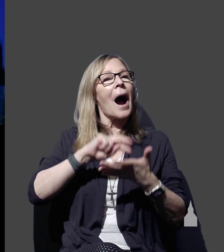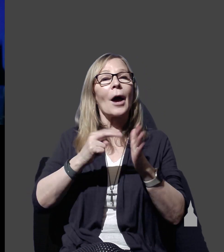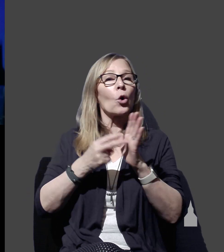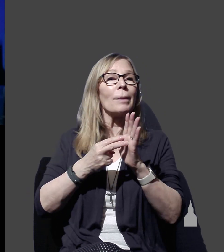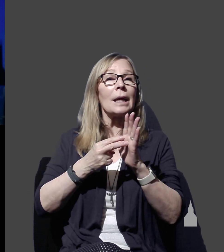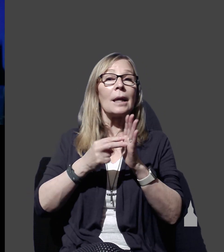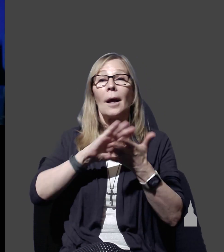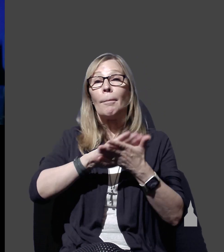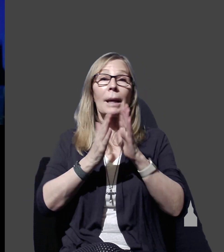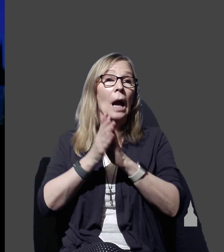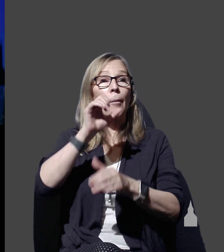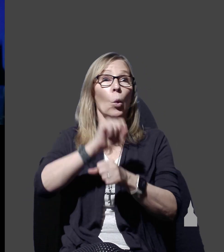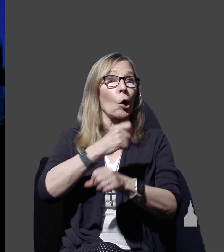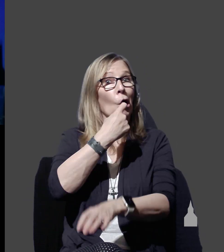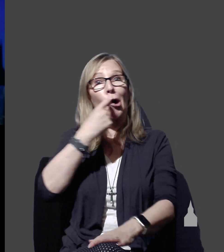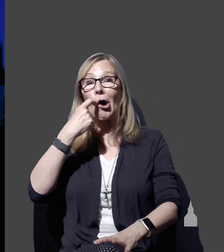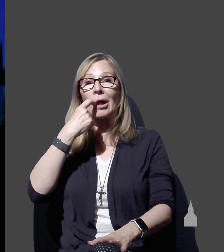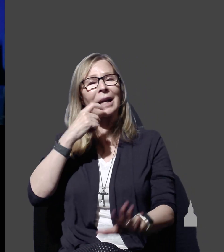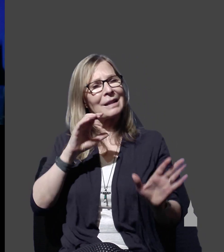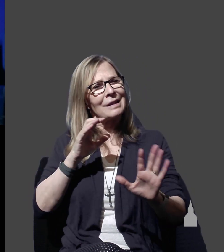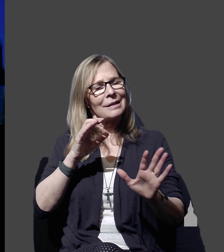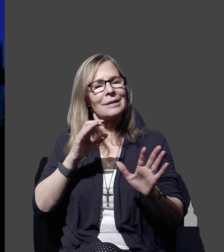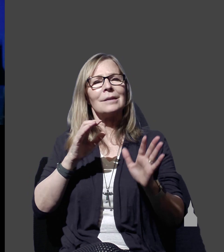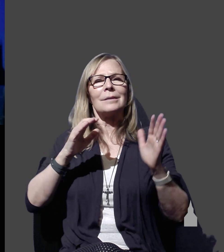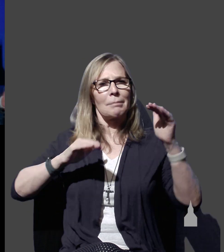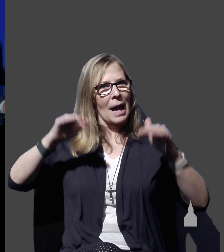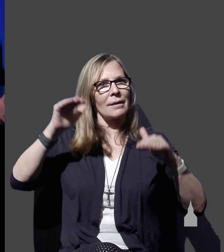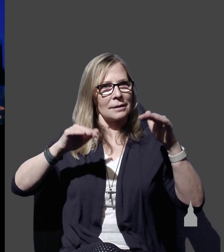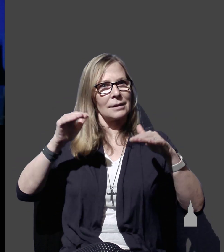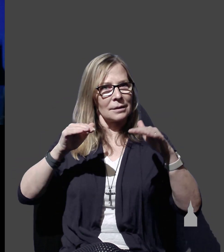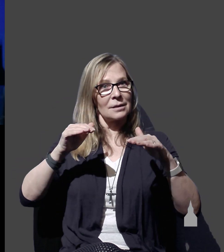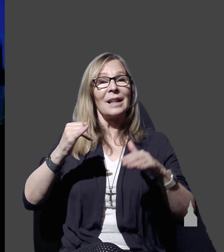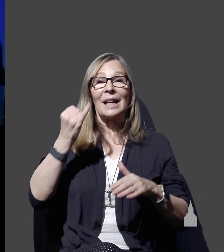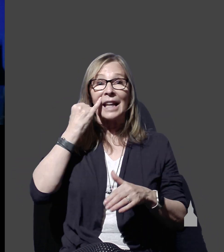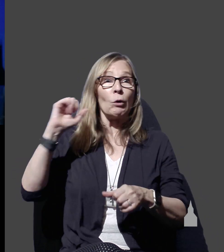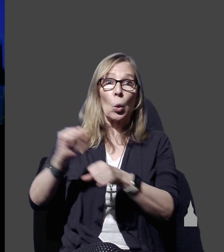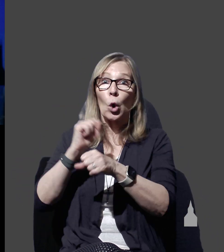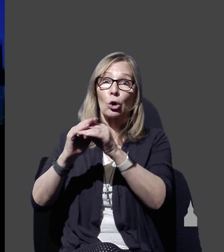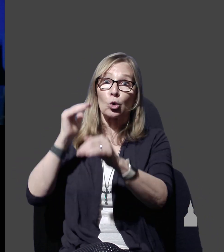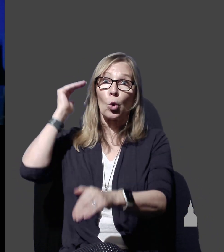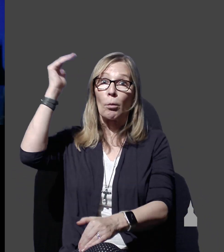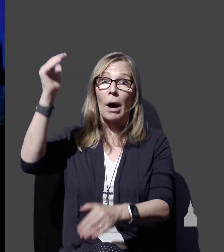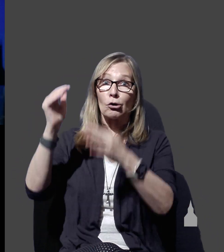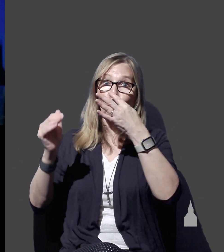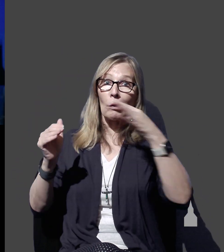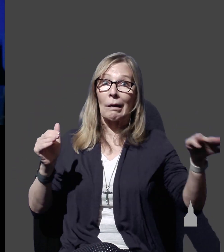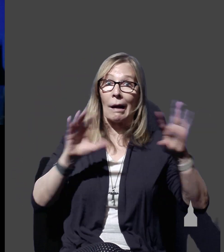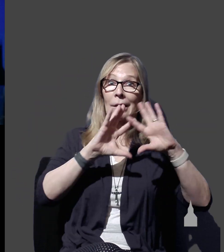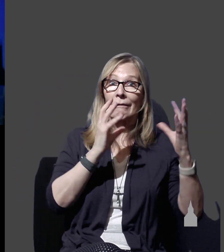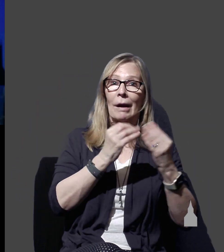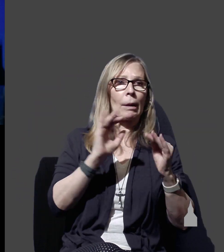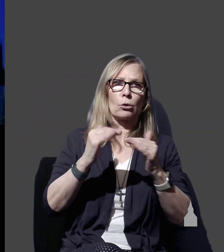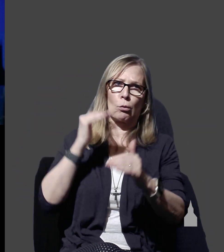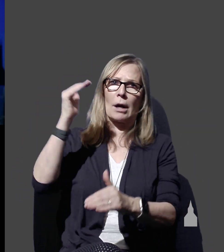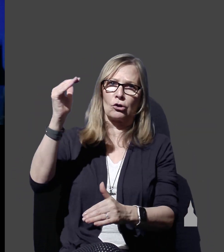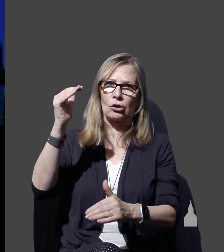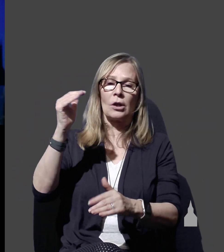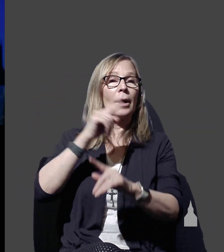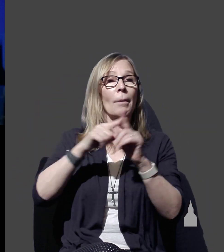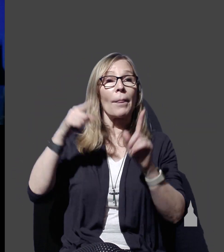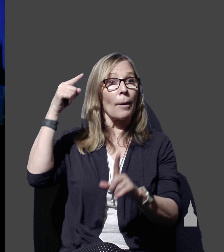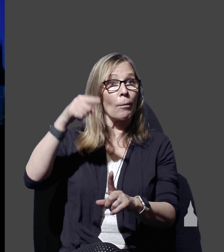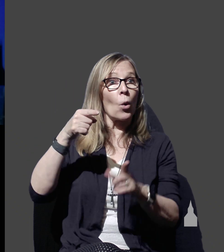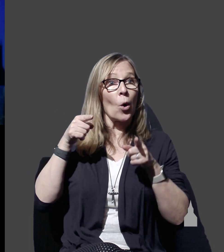workaholic. The Bible is all about balance. If you work to the neglect of your family, you've overdone it. But the point is, while you're at work,